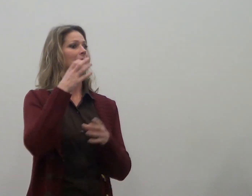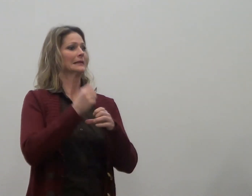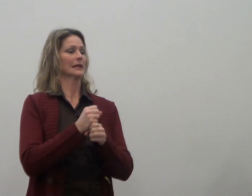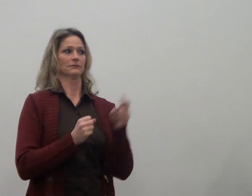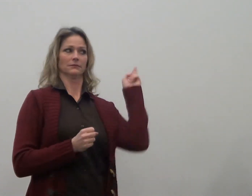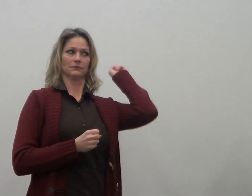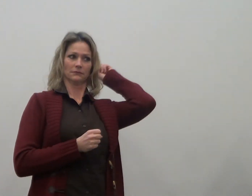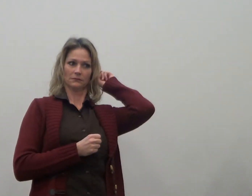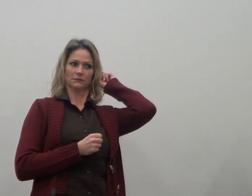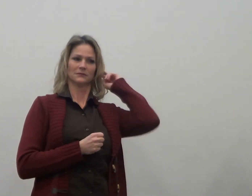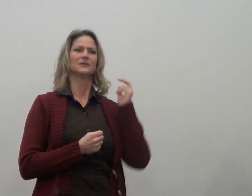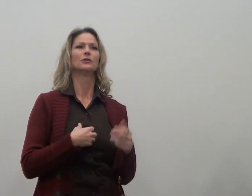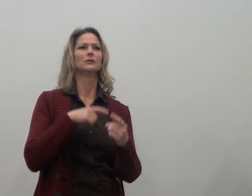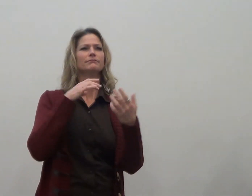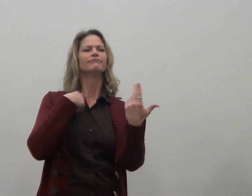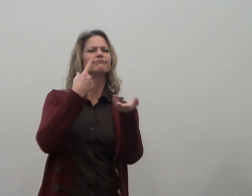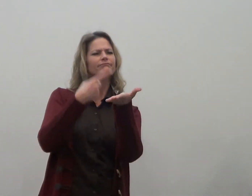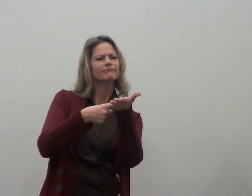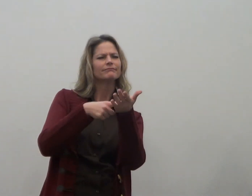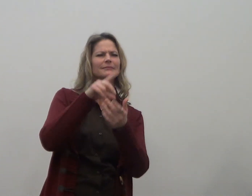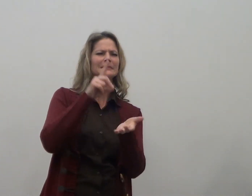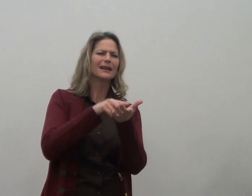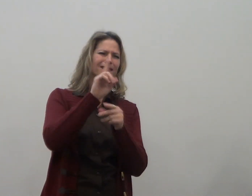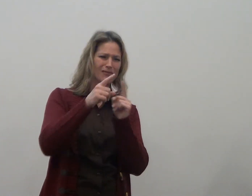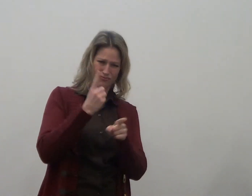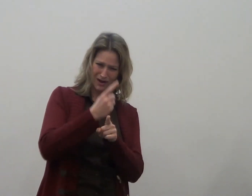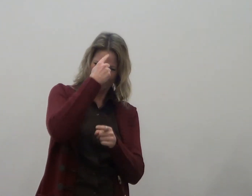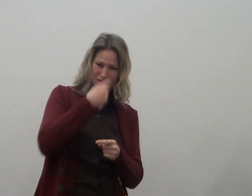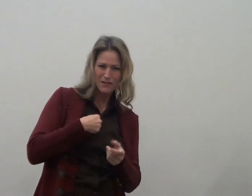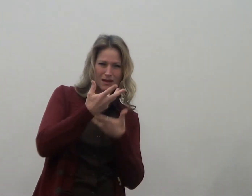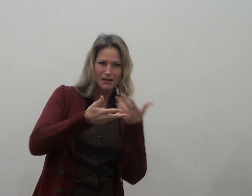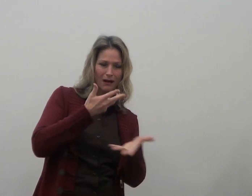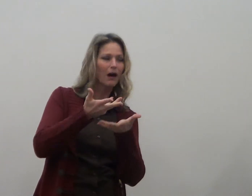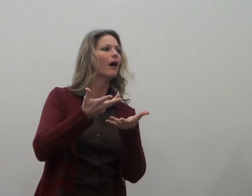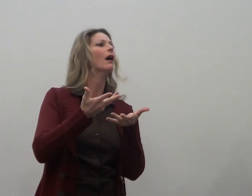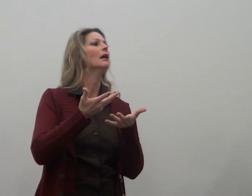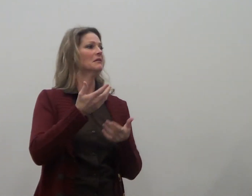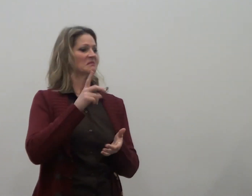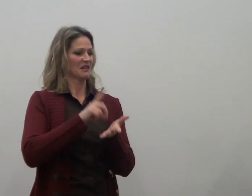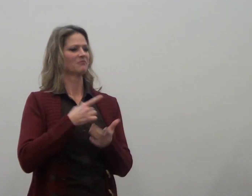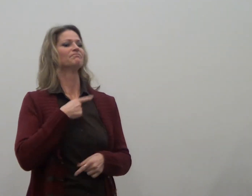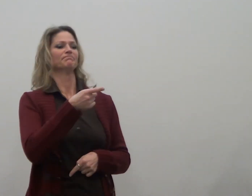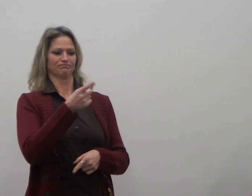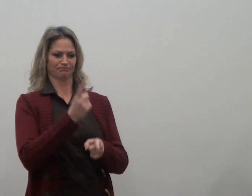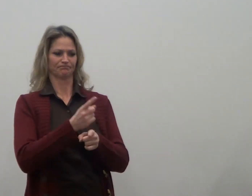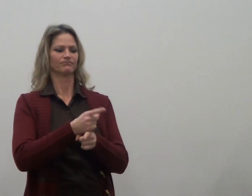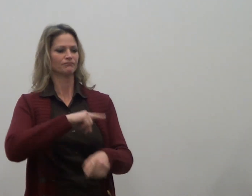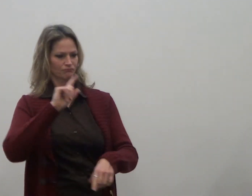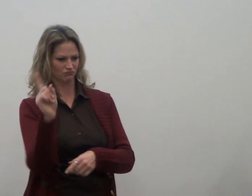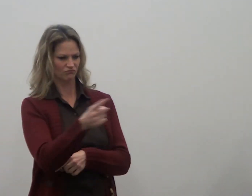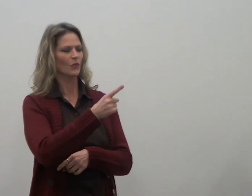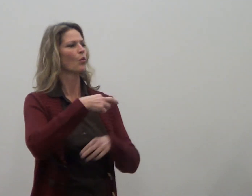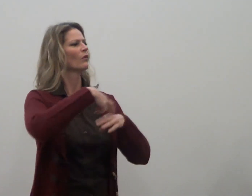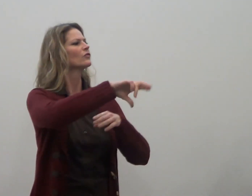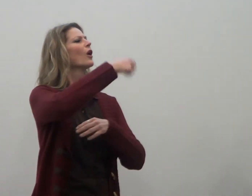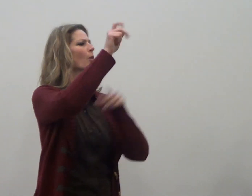should probably talk to your primary doctor to see if it's the right fit for you, and they can refer you to a center in another facility that will put you in the next